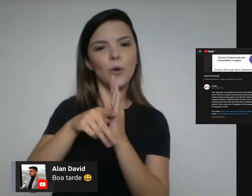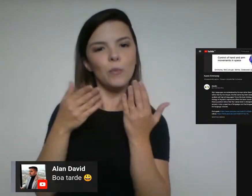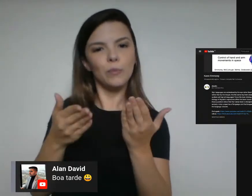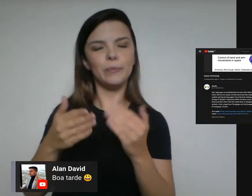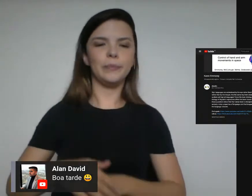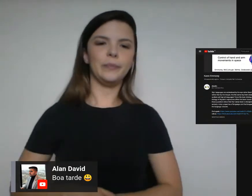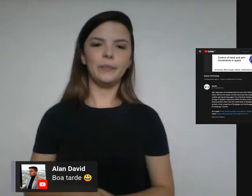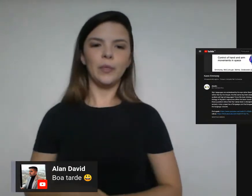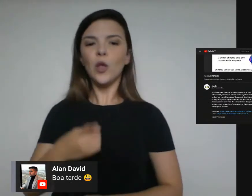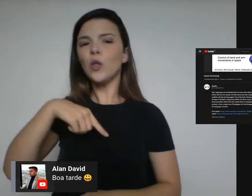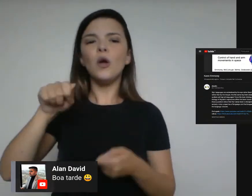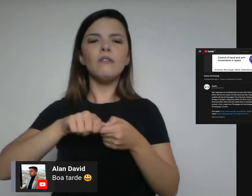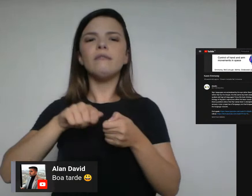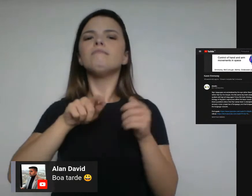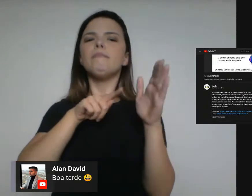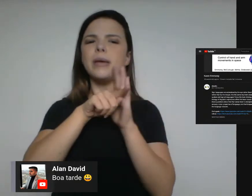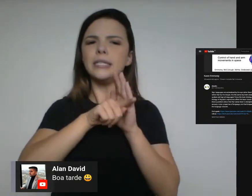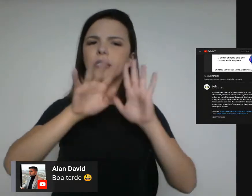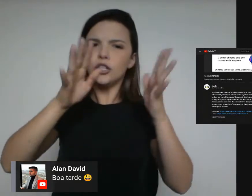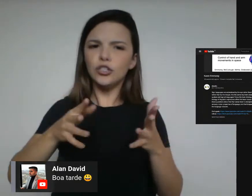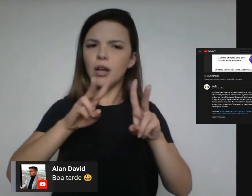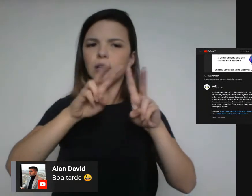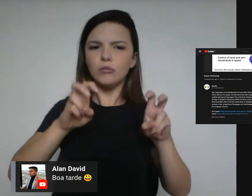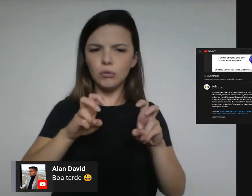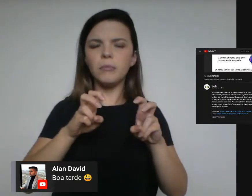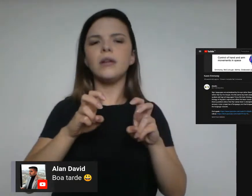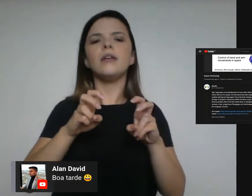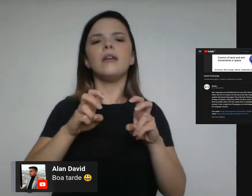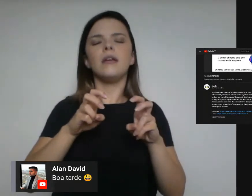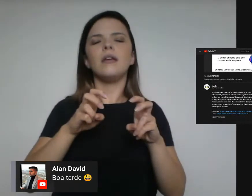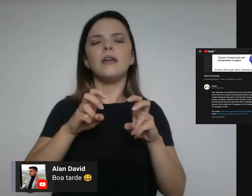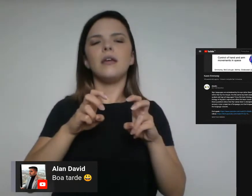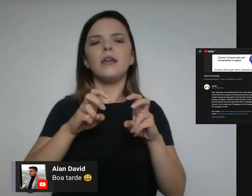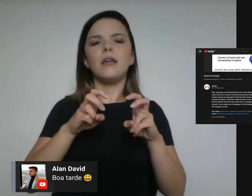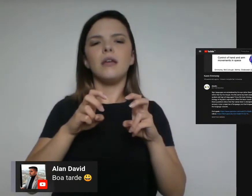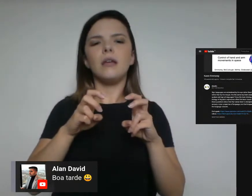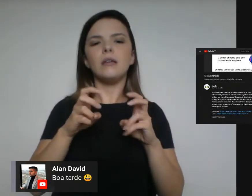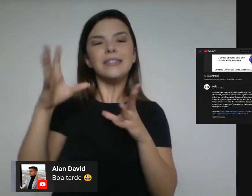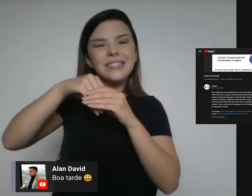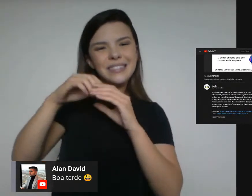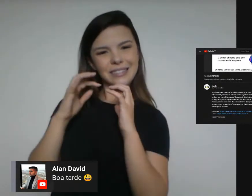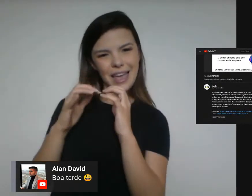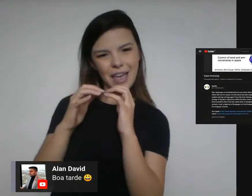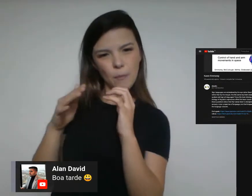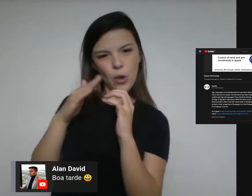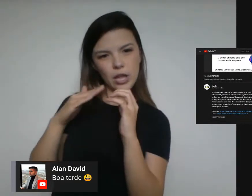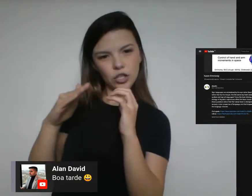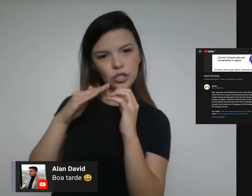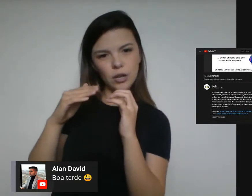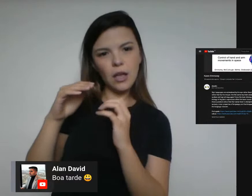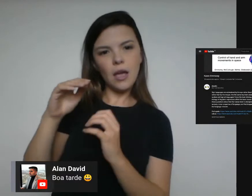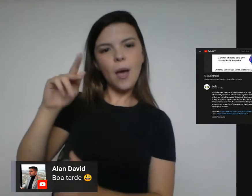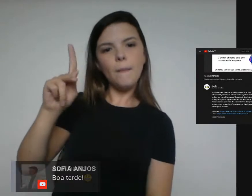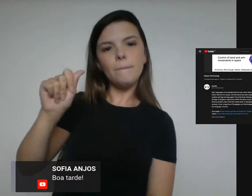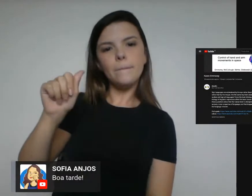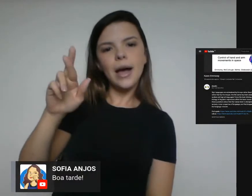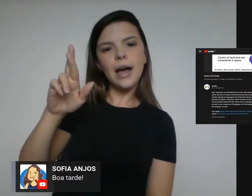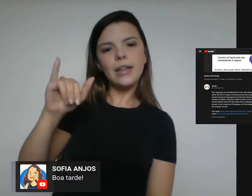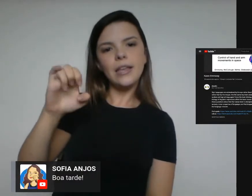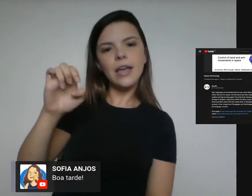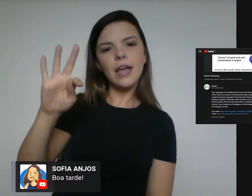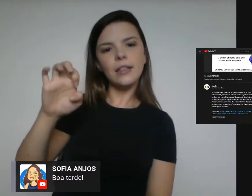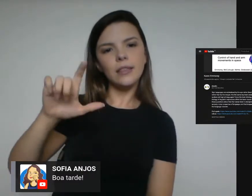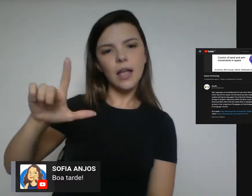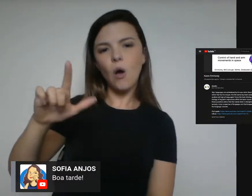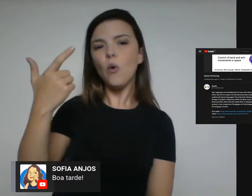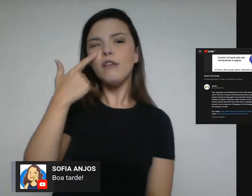of parietal cortex in sign production. And I'm going to tell you about to sort of figure out what different